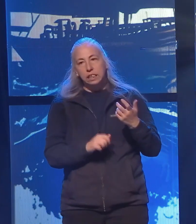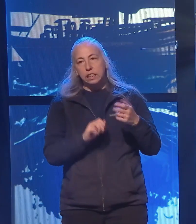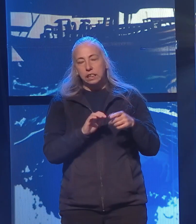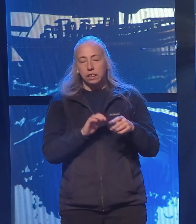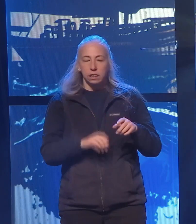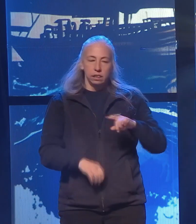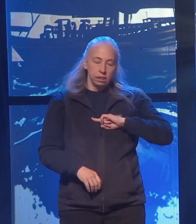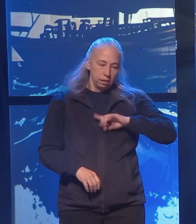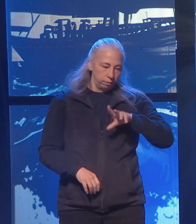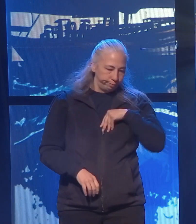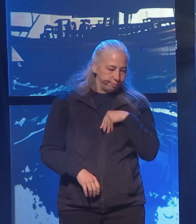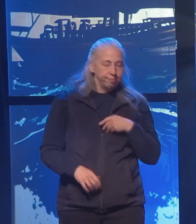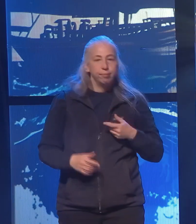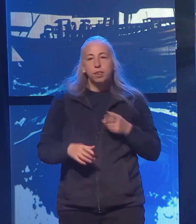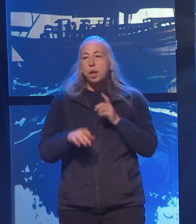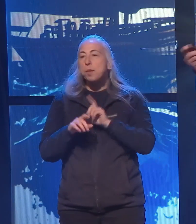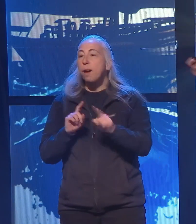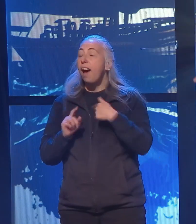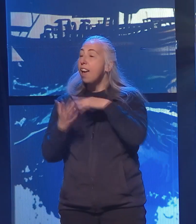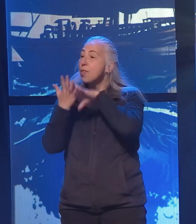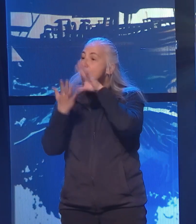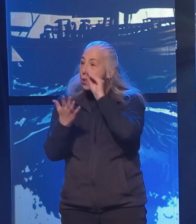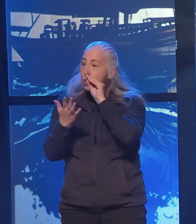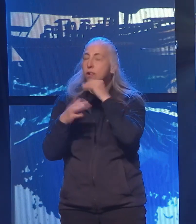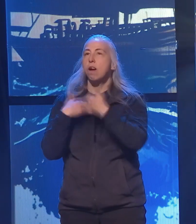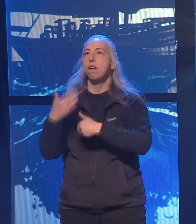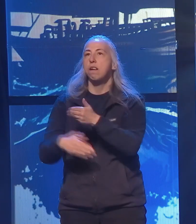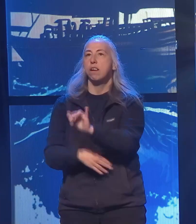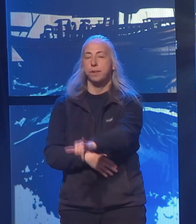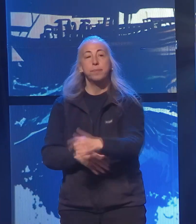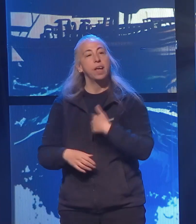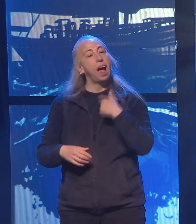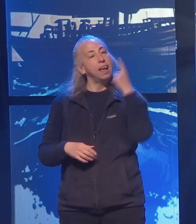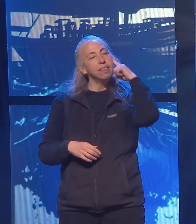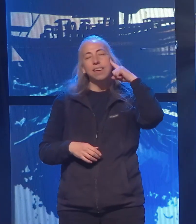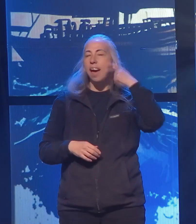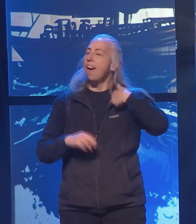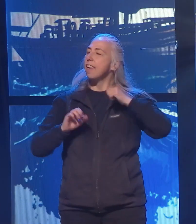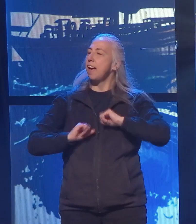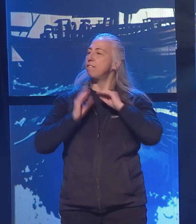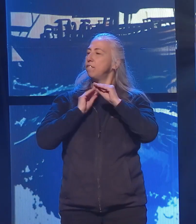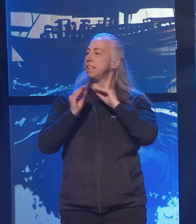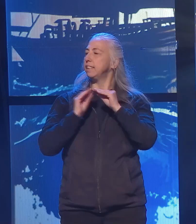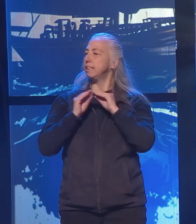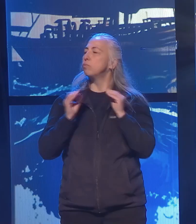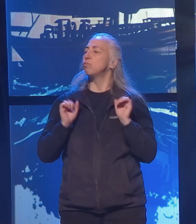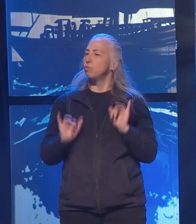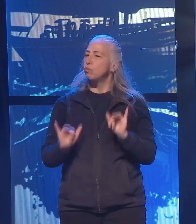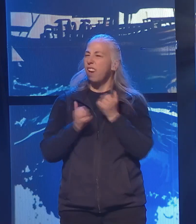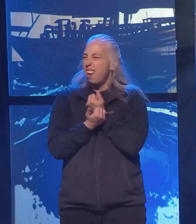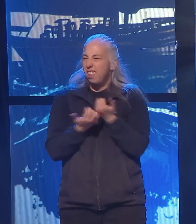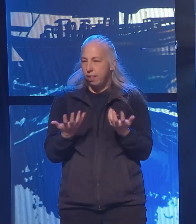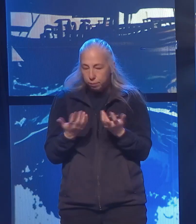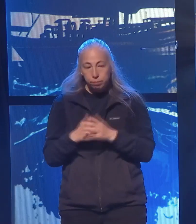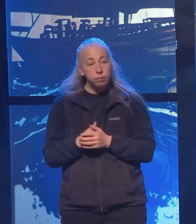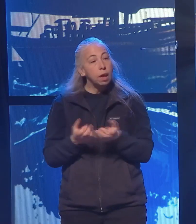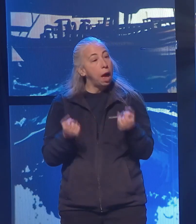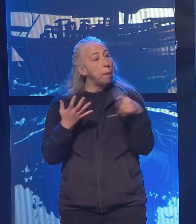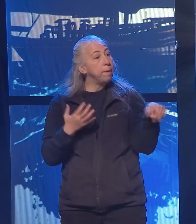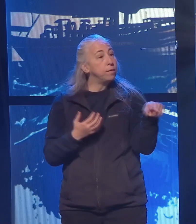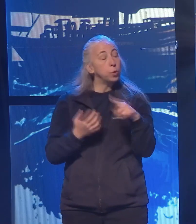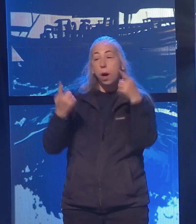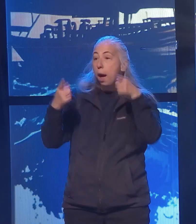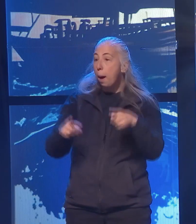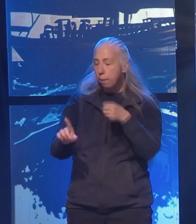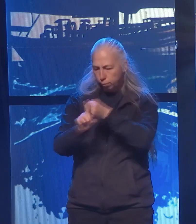times. Wasn't good for me, but I learned my lesson. But that's me, right? I think I can fix it. Now, how many of you, when stress happens, when something